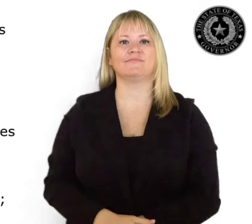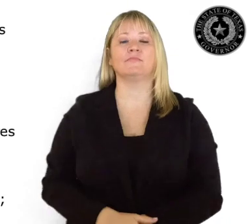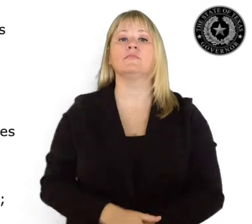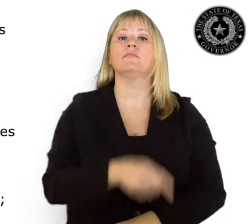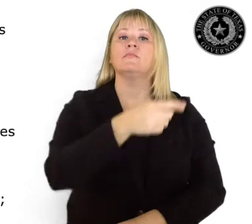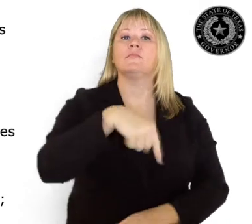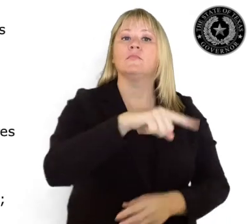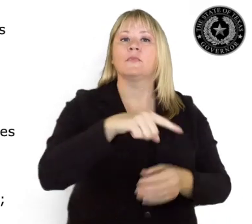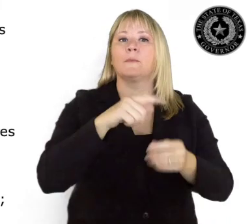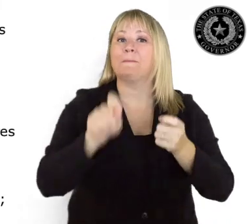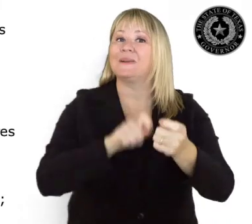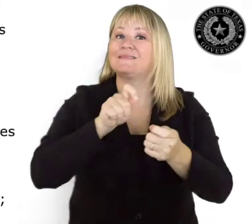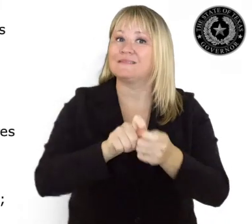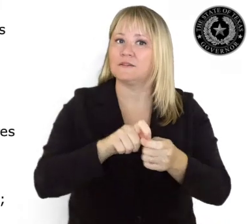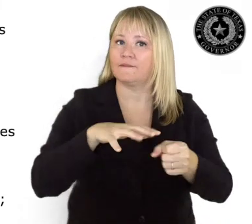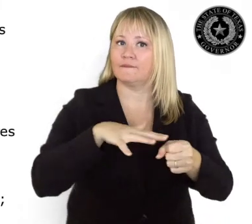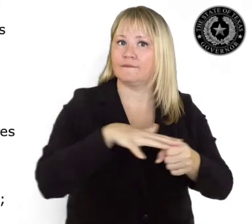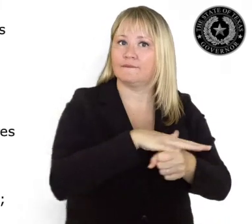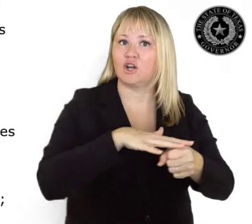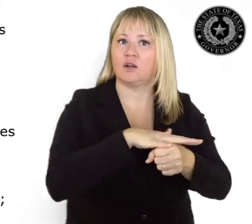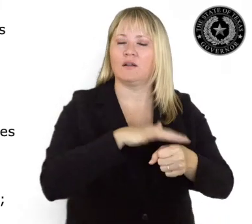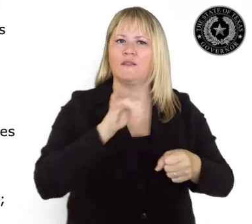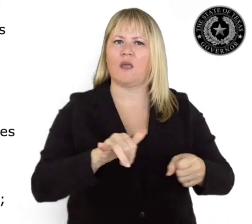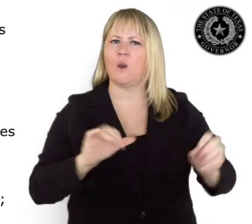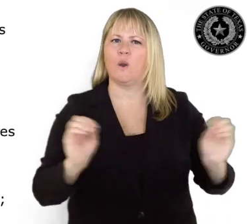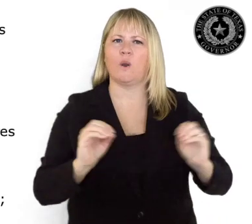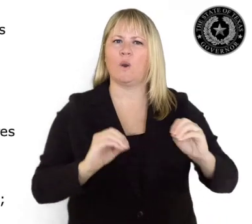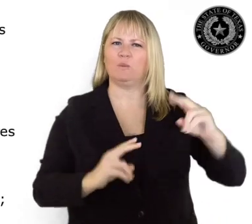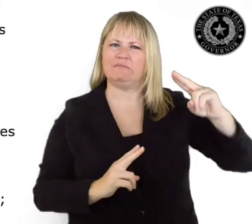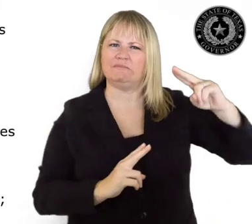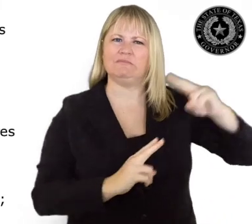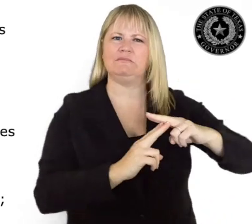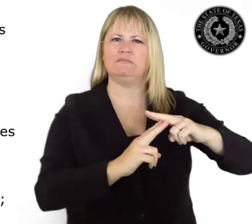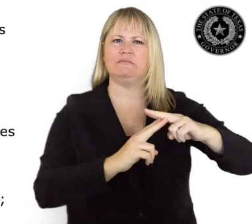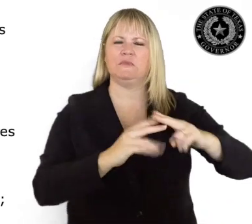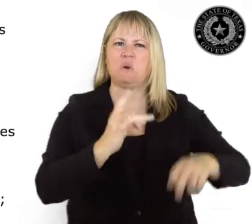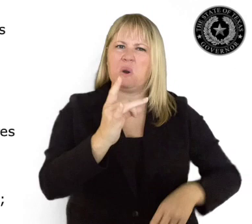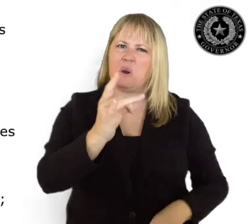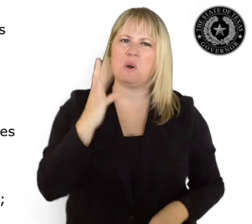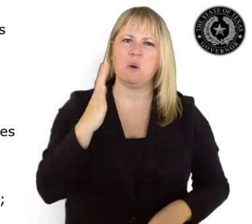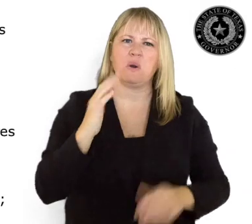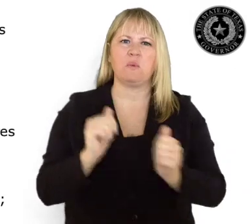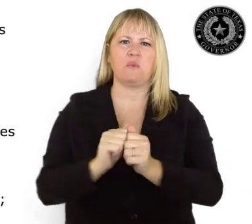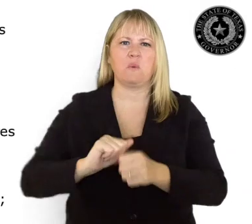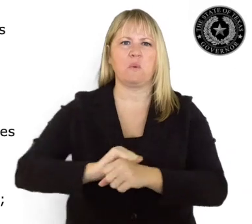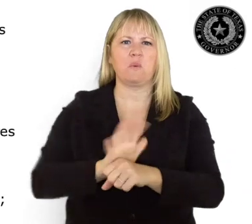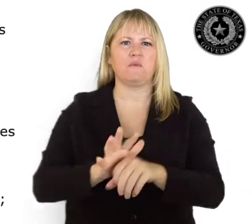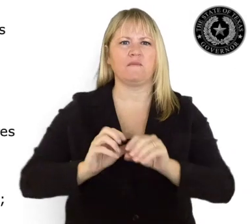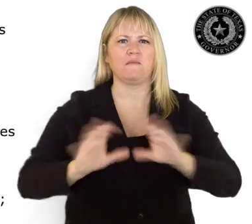high hospitalizations as defined in those orders, and